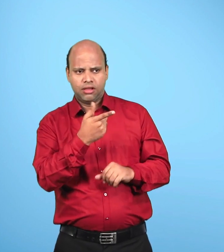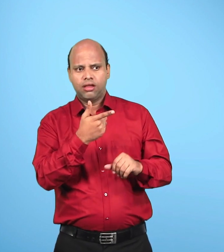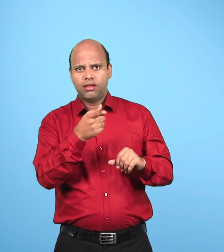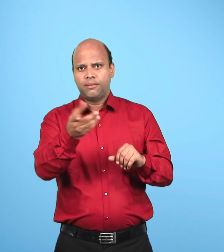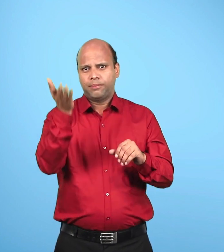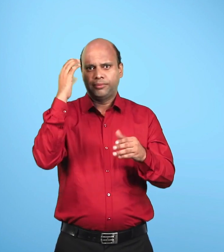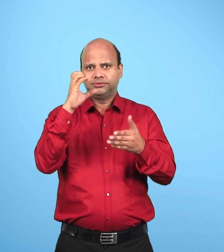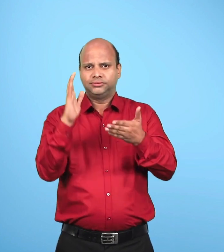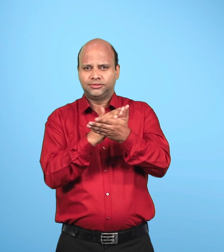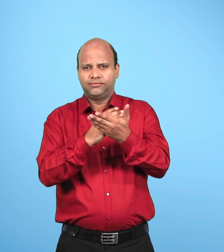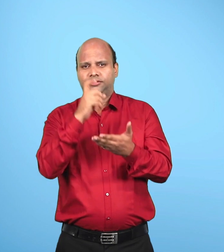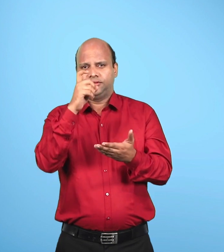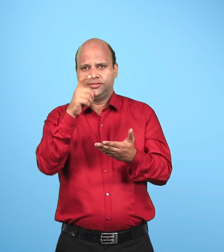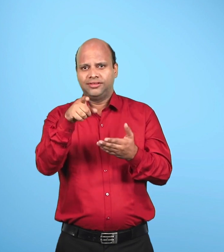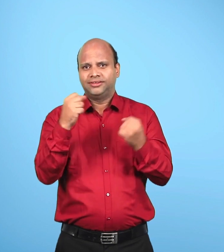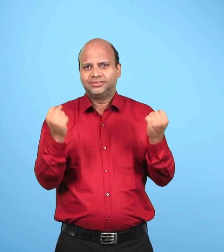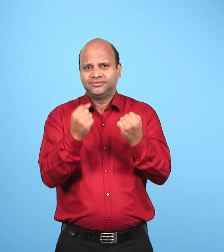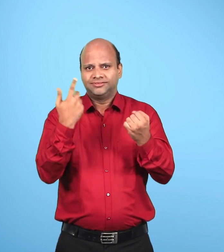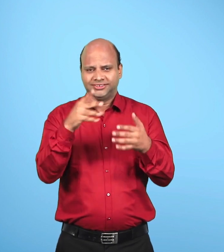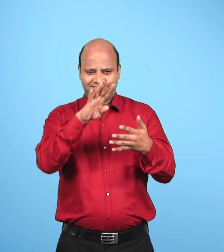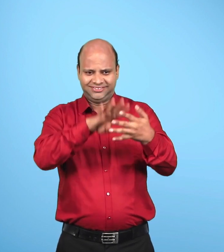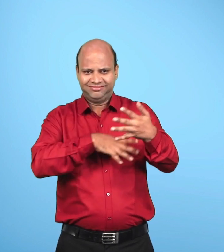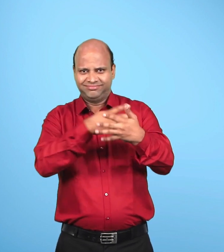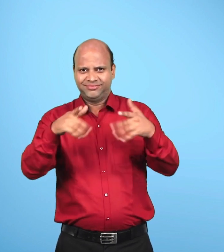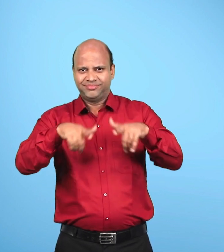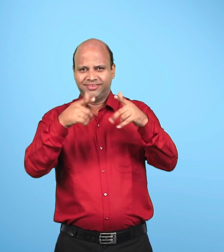the suggested activities in Chapter 7.